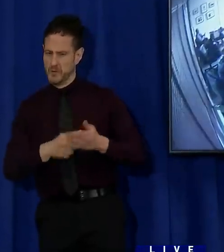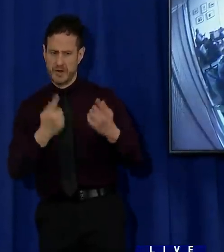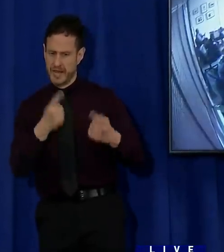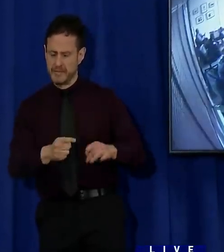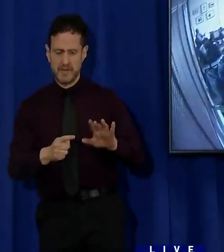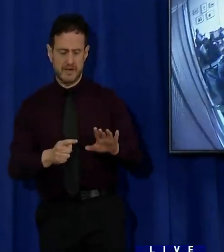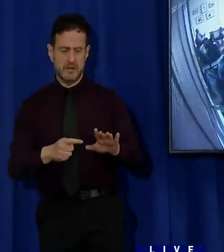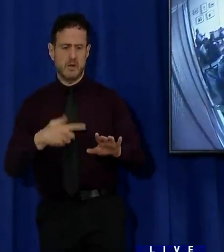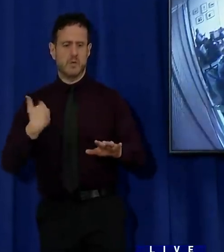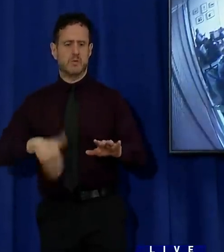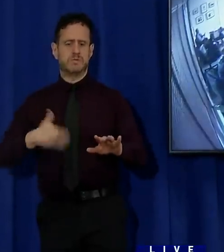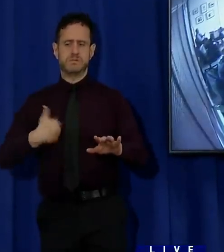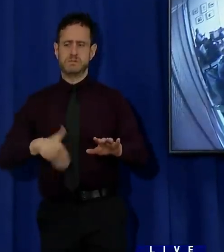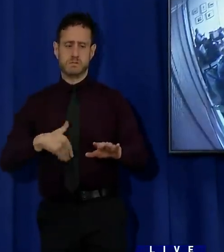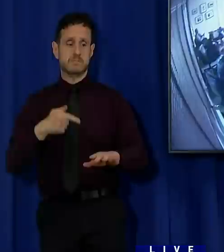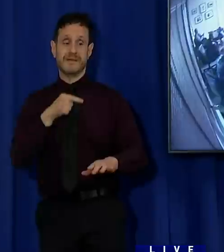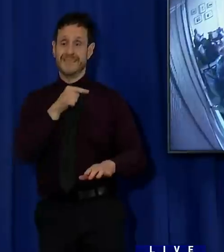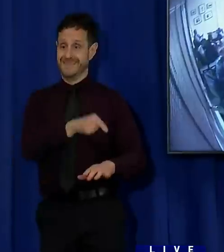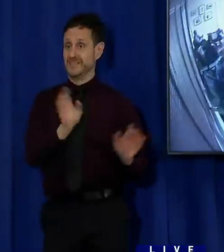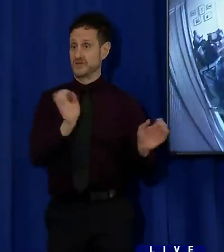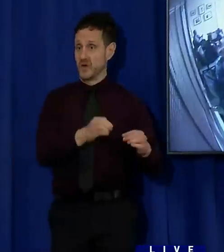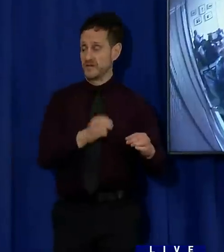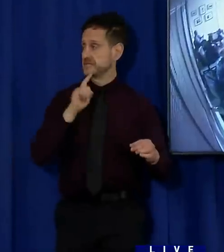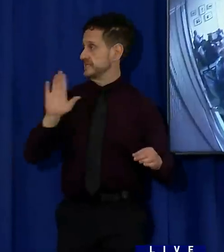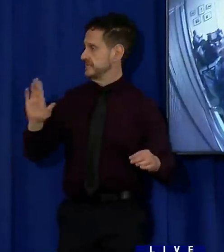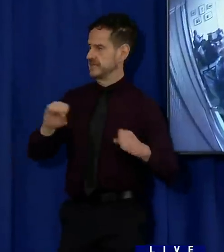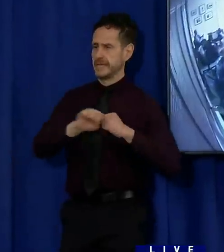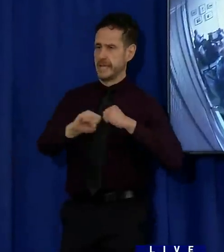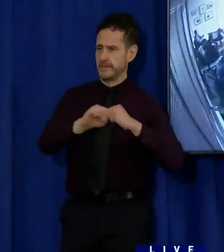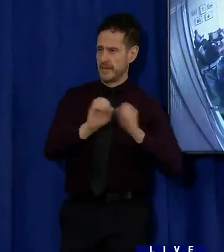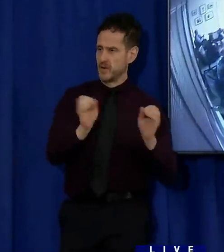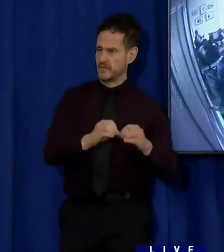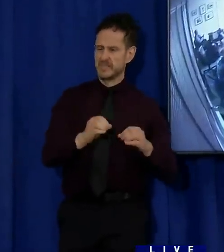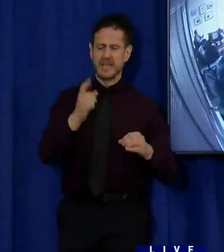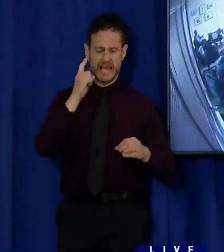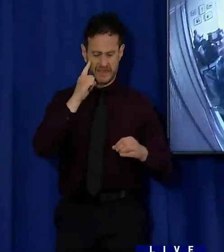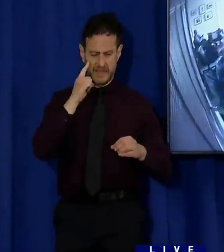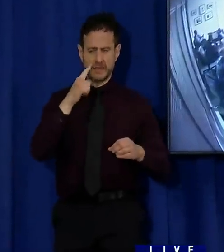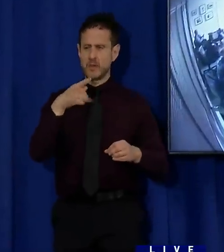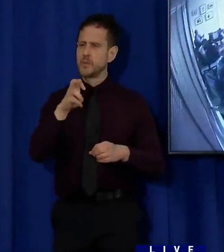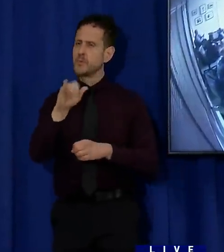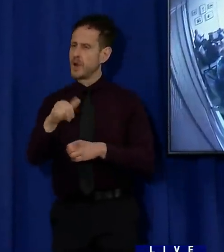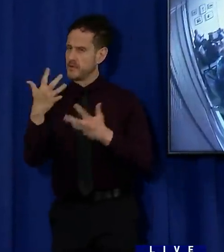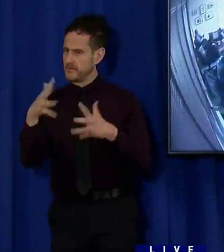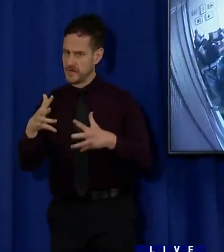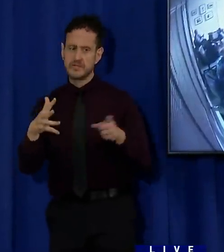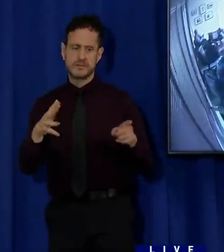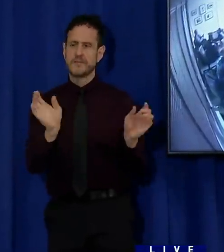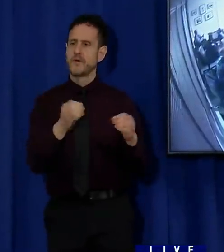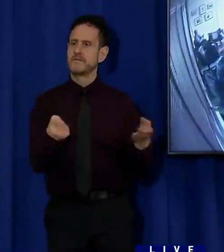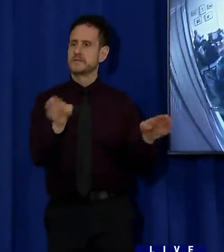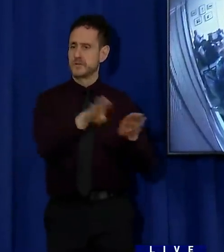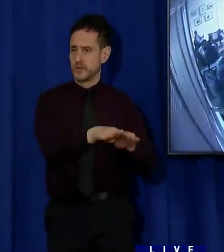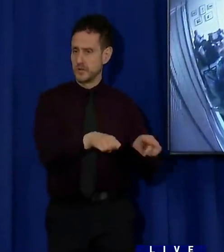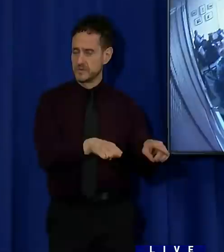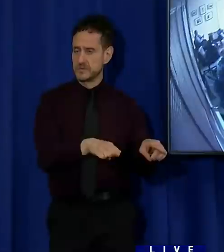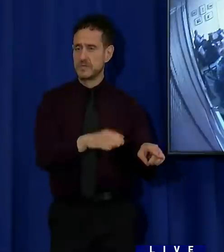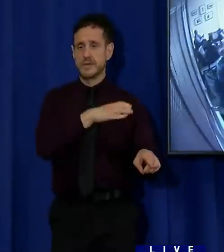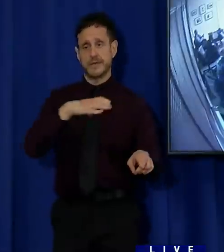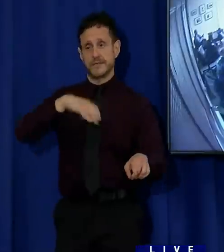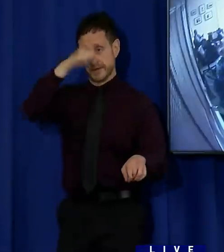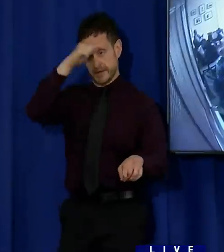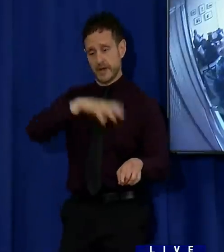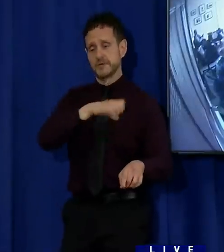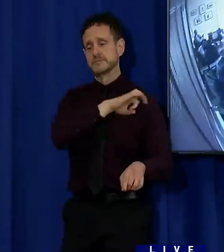was a campaign office. My understanding is it had been shut down after the primary. His congressman's staff